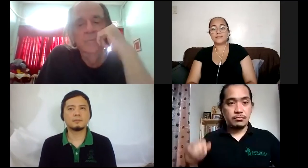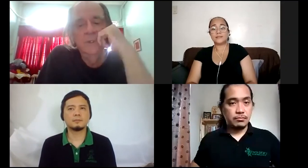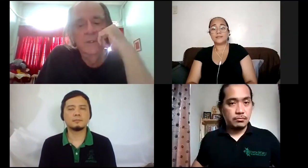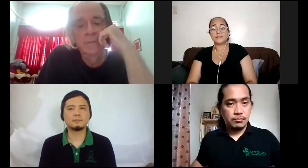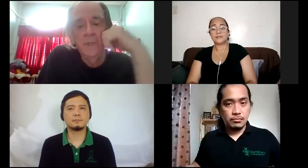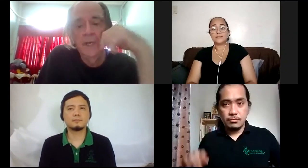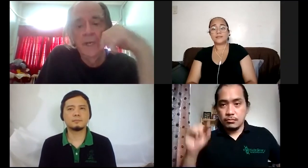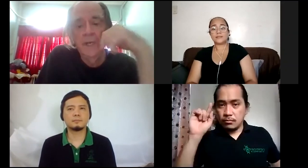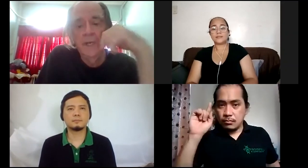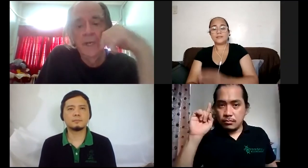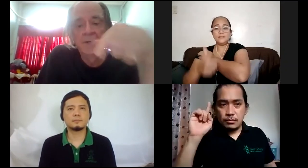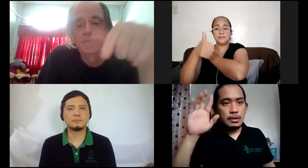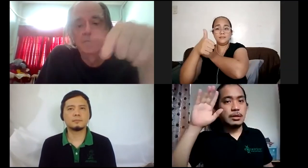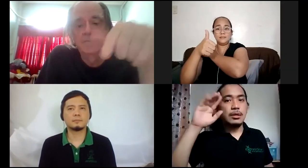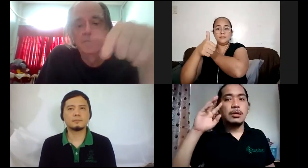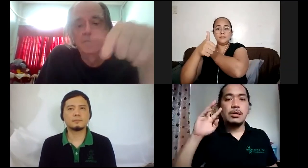Okay? Yes.